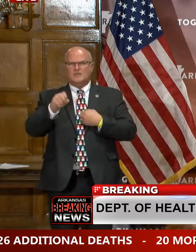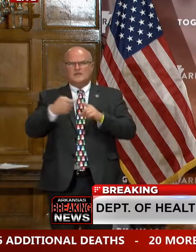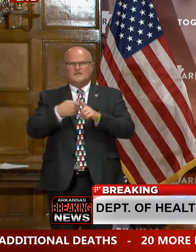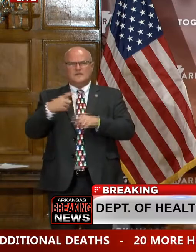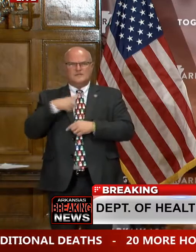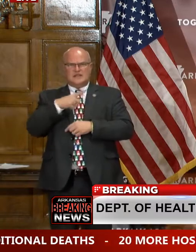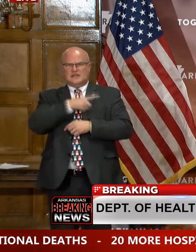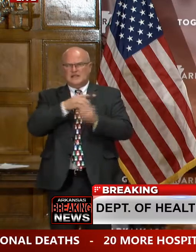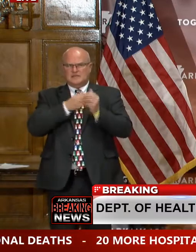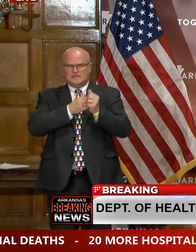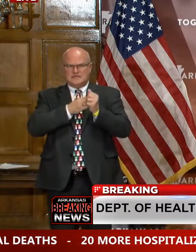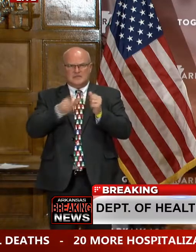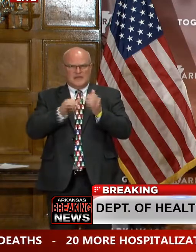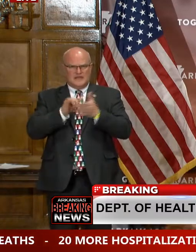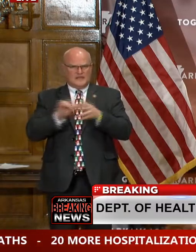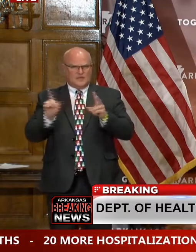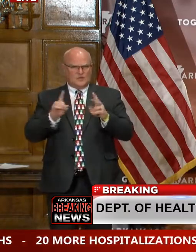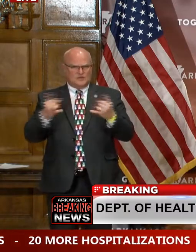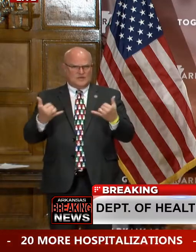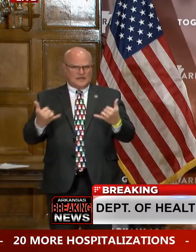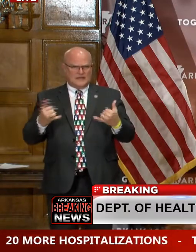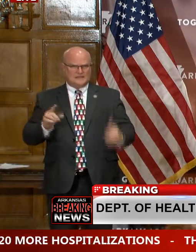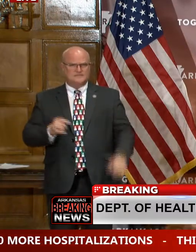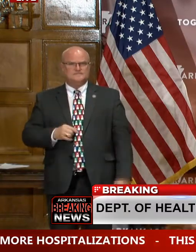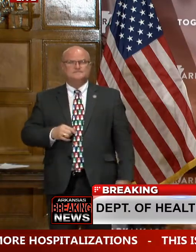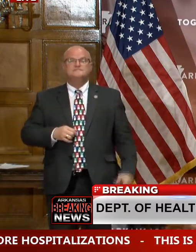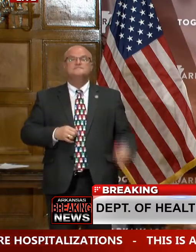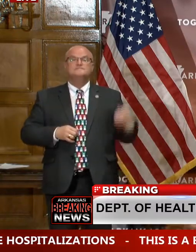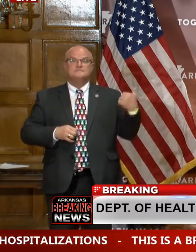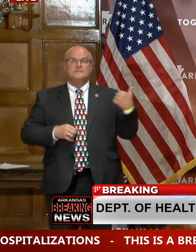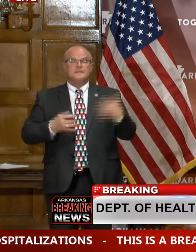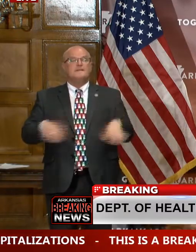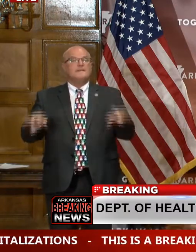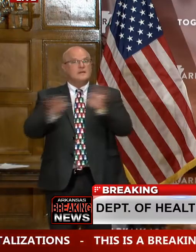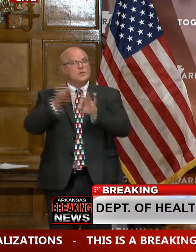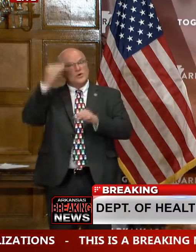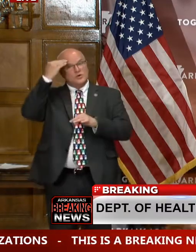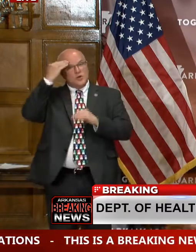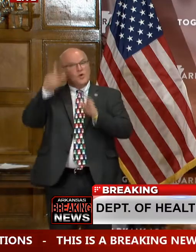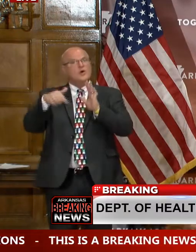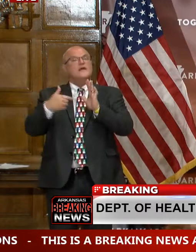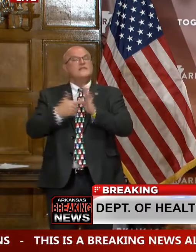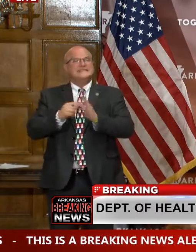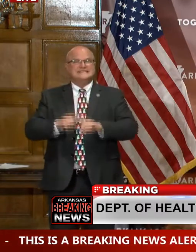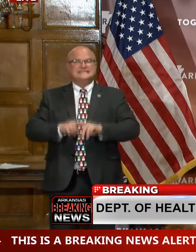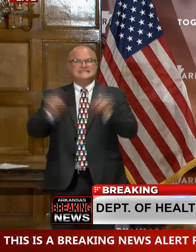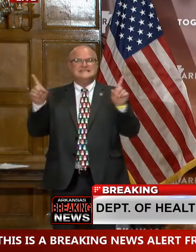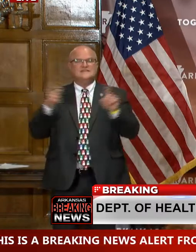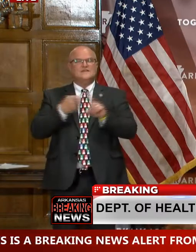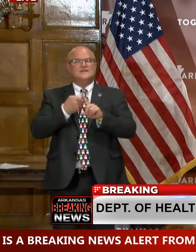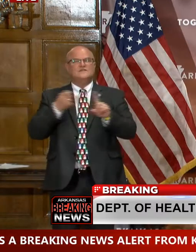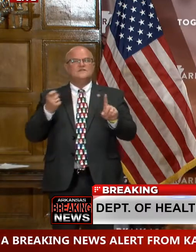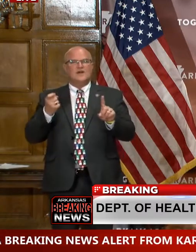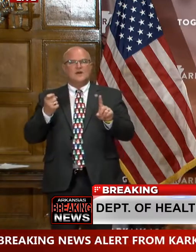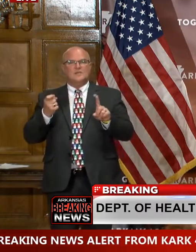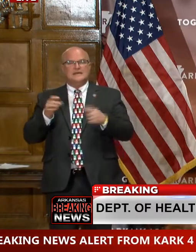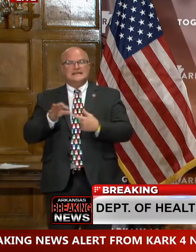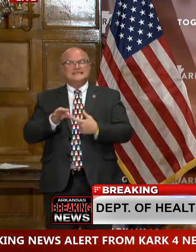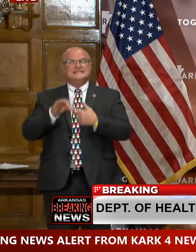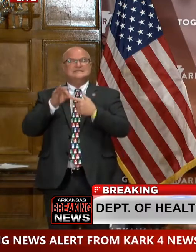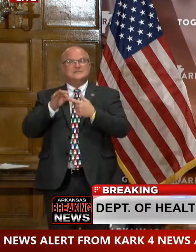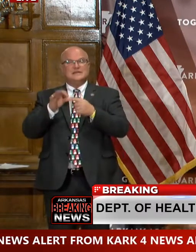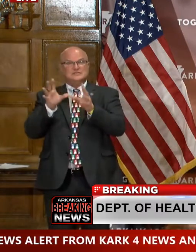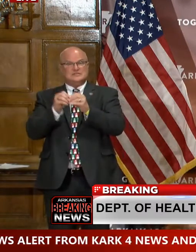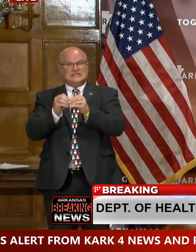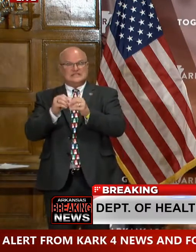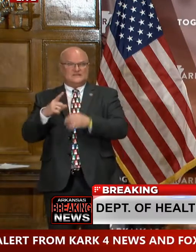legislative leadership on that, and where does that stand? Well, it's important to know that this is different from a special session